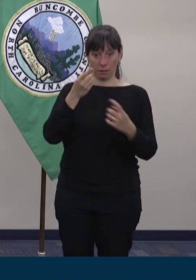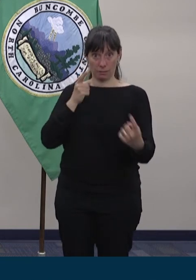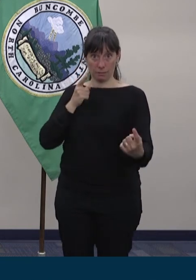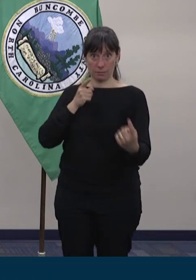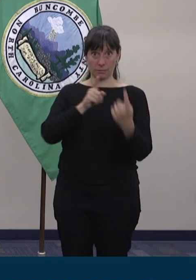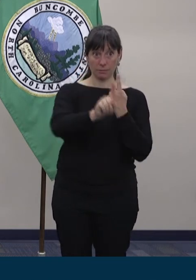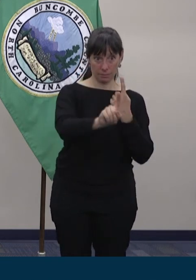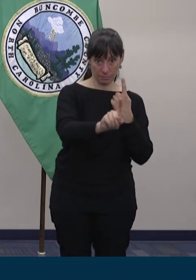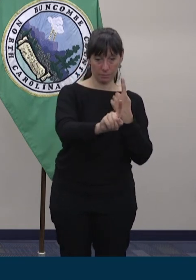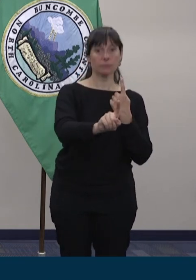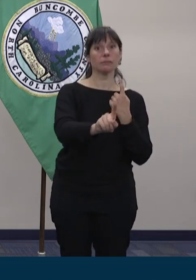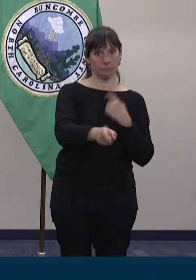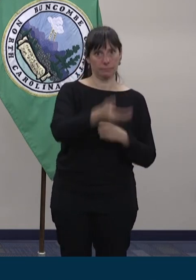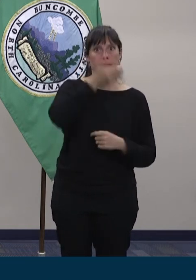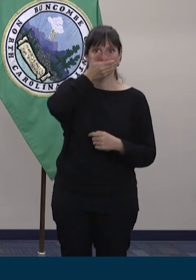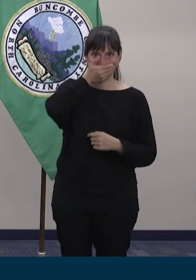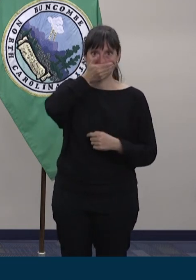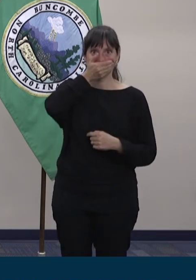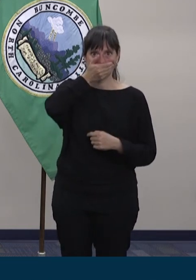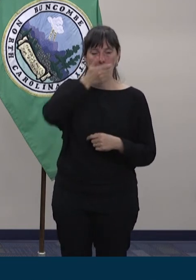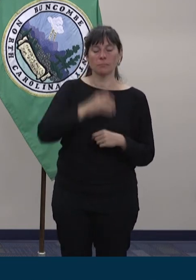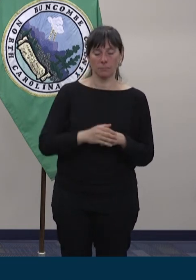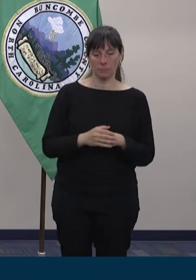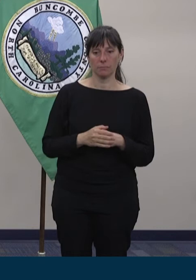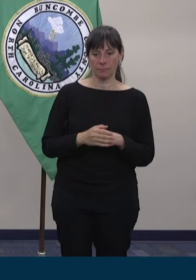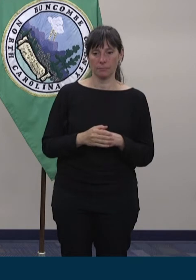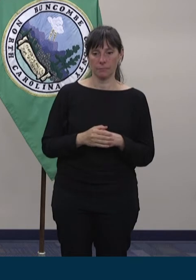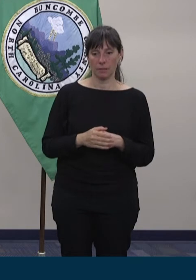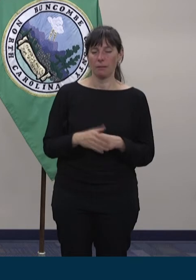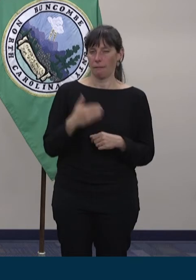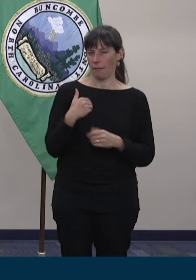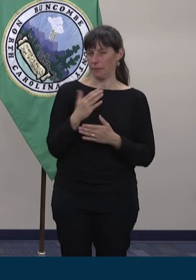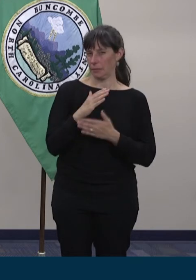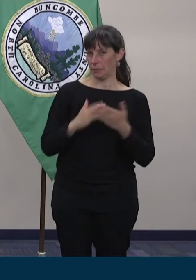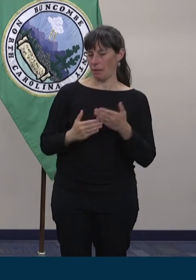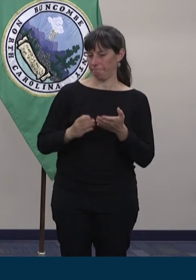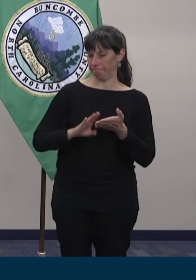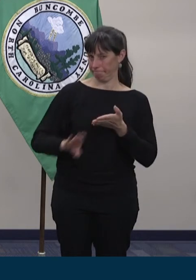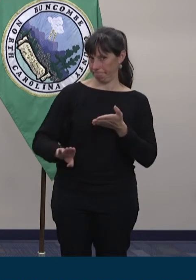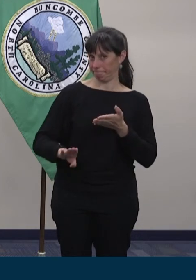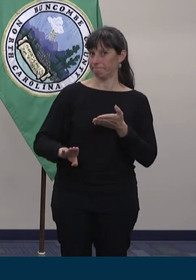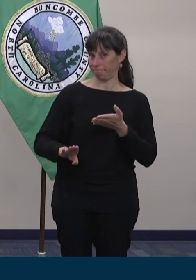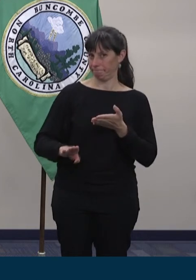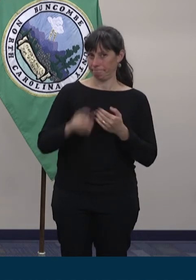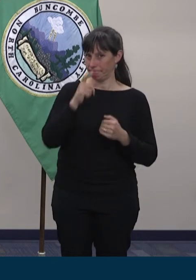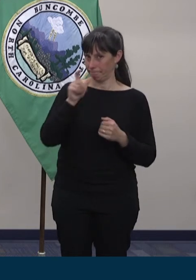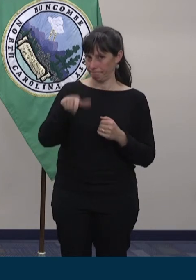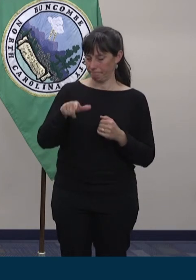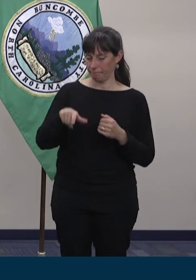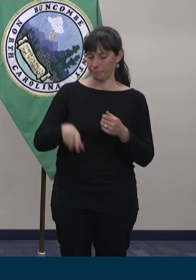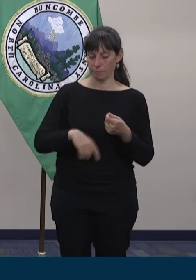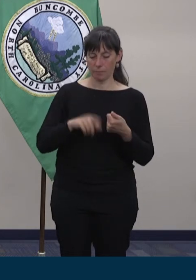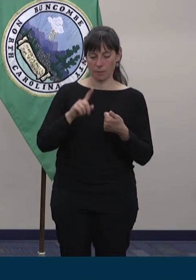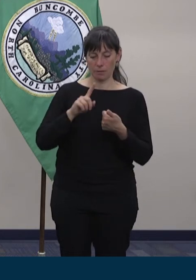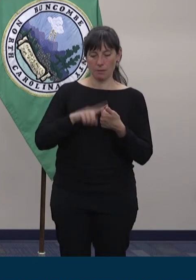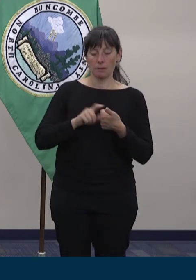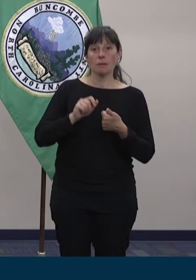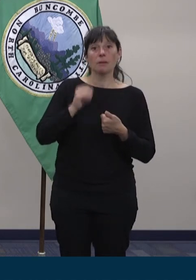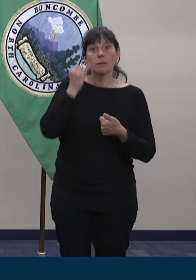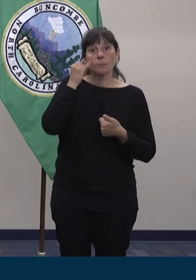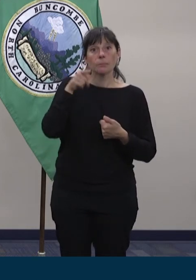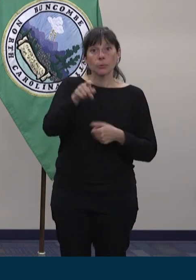some exceptions for this face covering mandate. A face covering does not need to be worn by